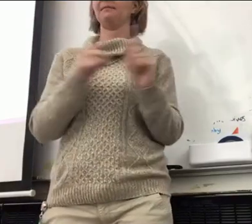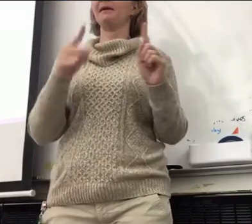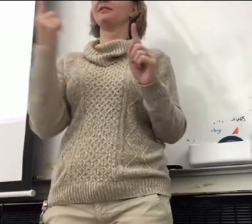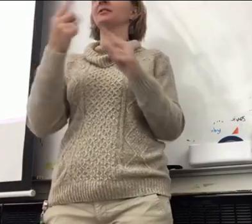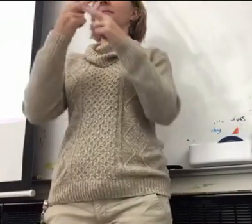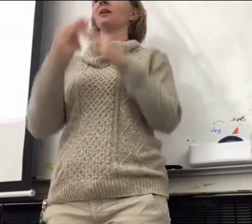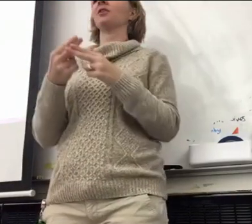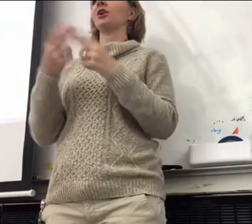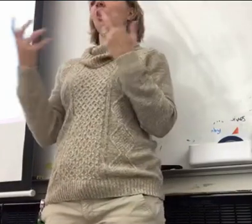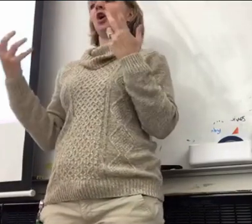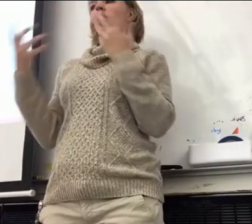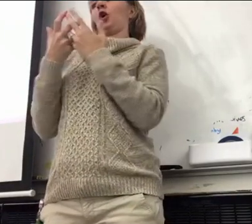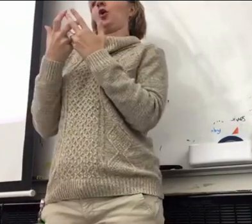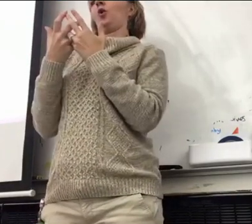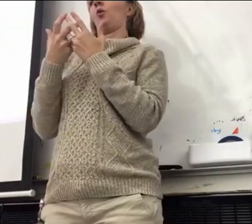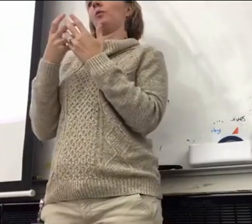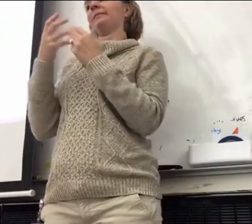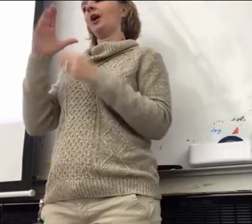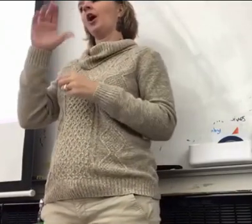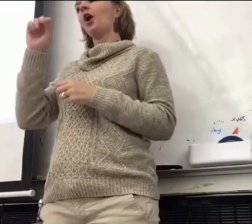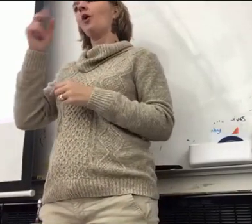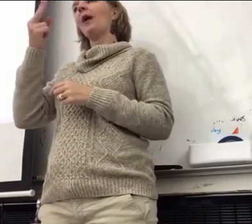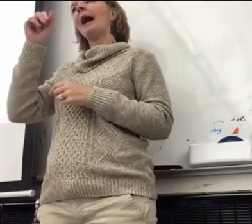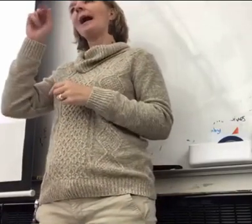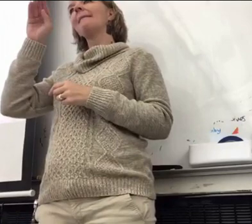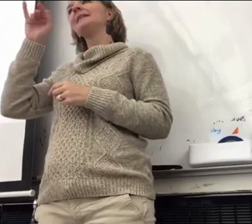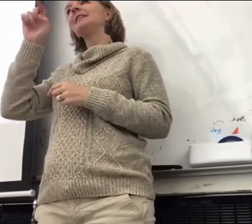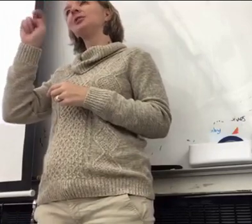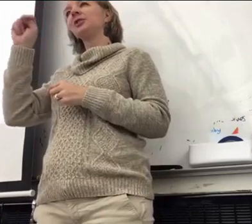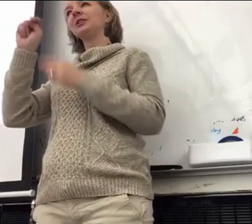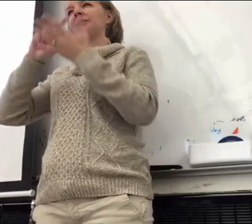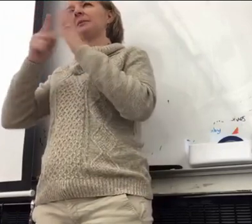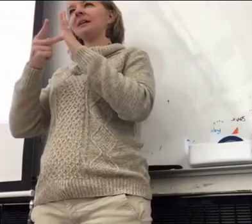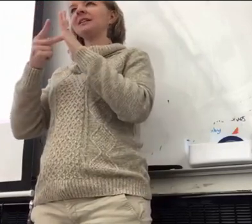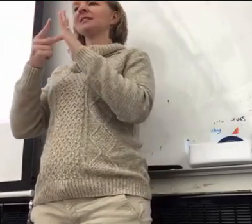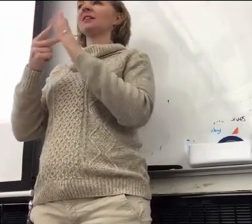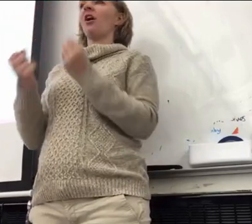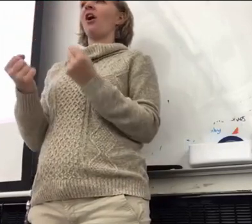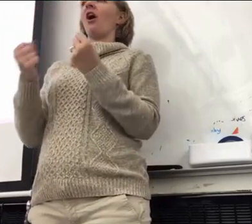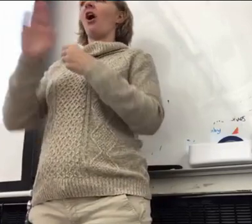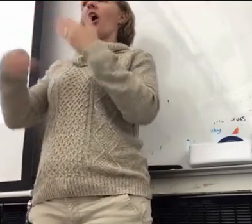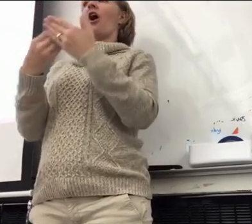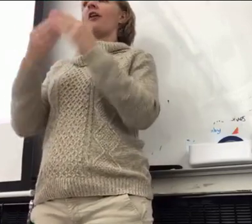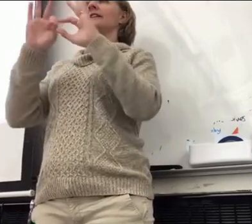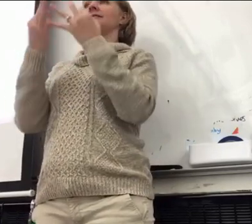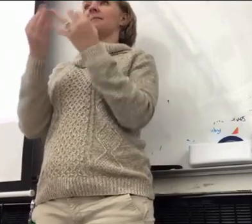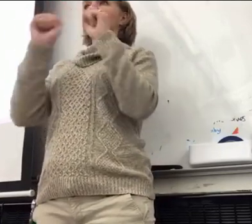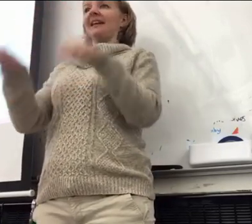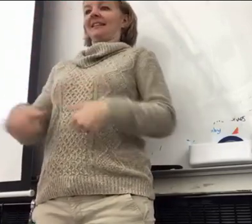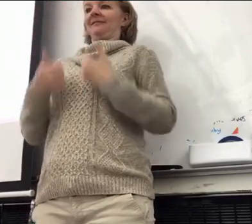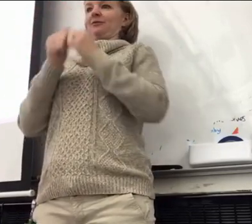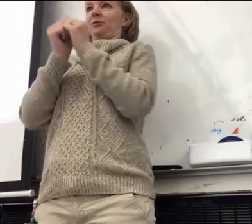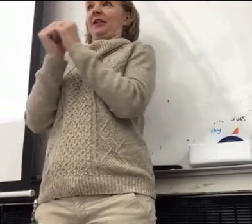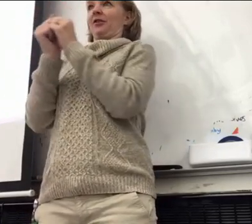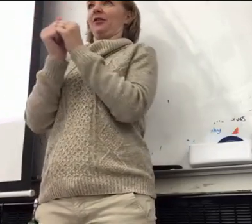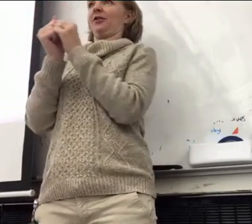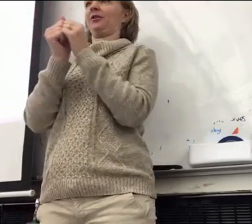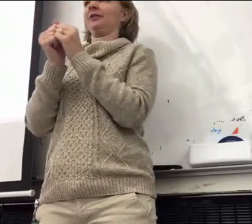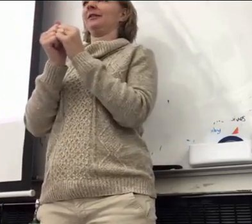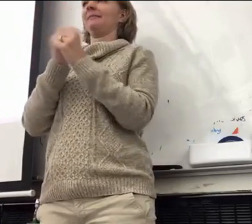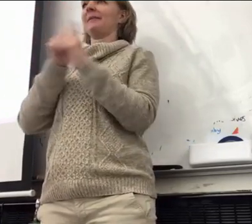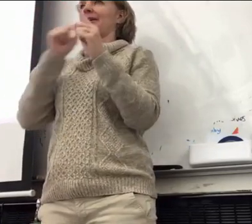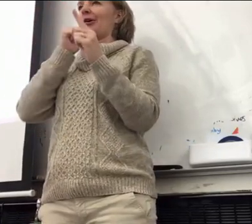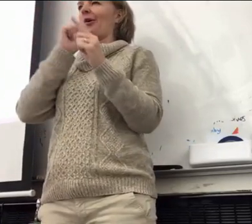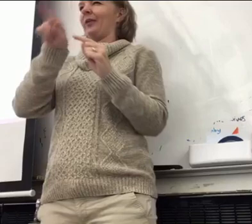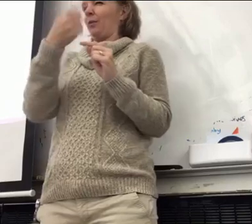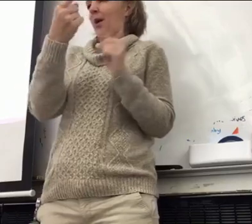called cohabitation, which is how they're able to charge these people with crimes, which means all these families living together under one roof. There's only one state in